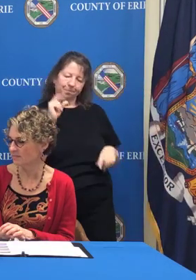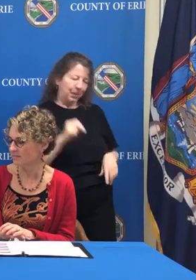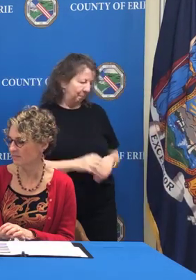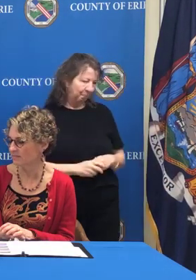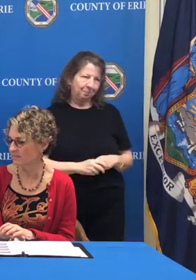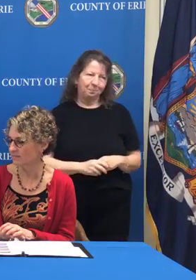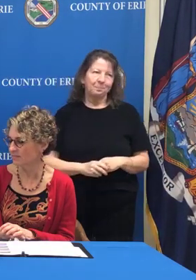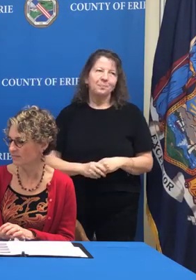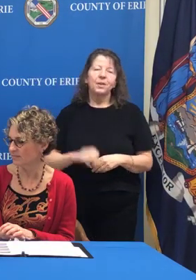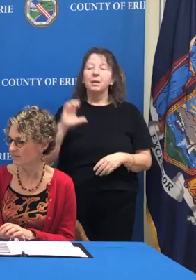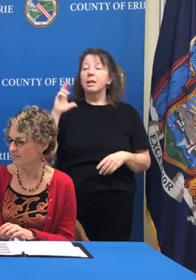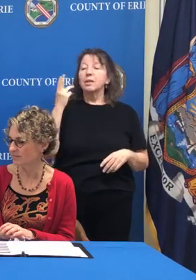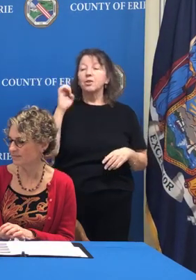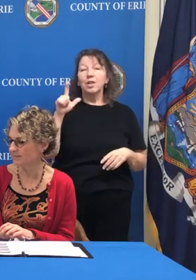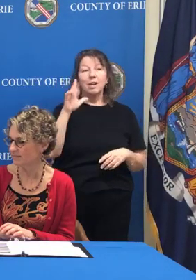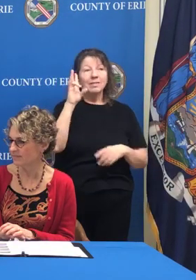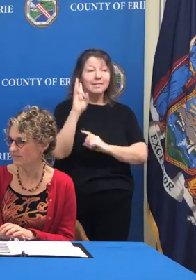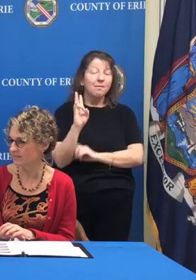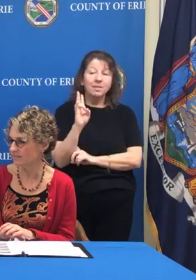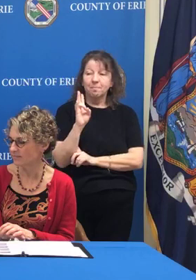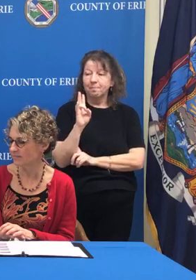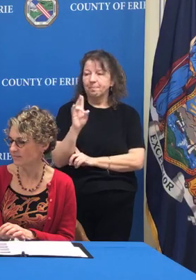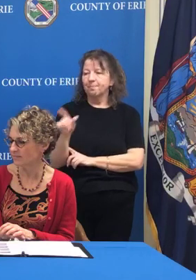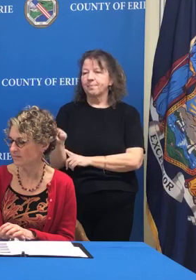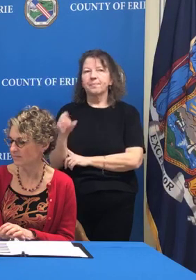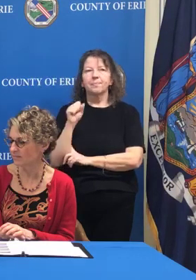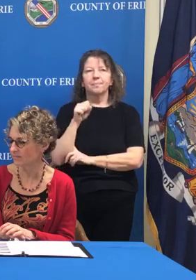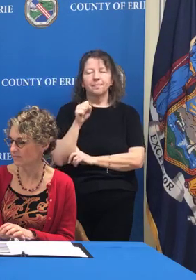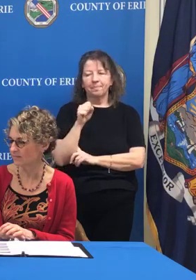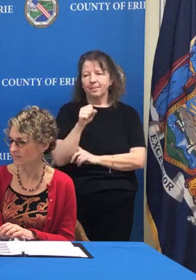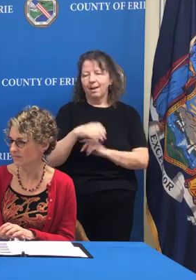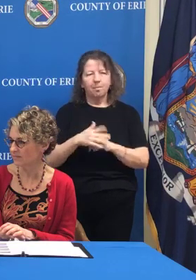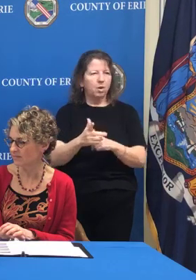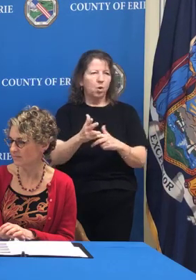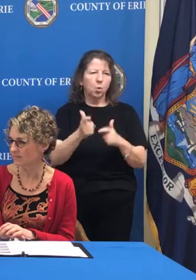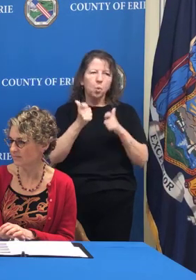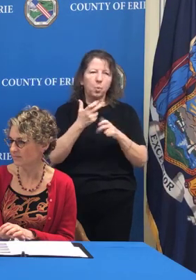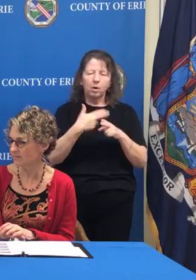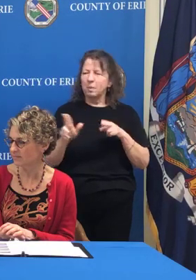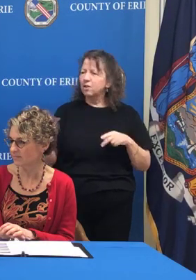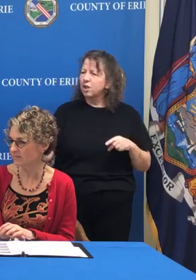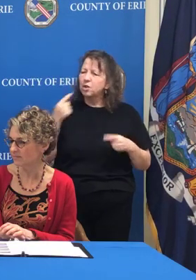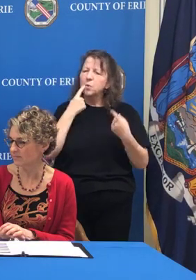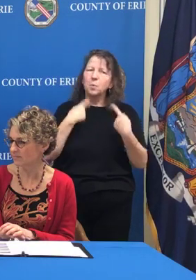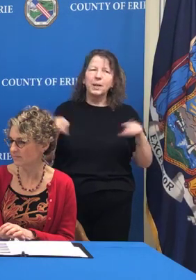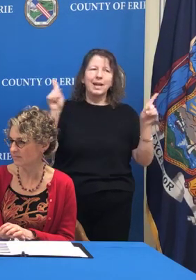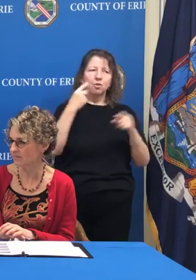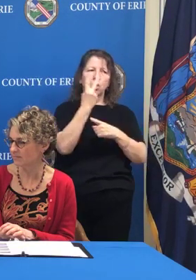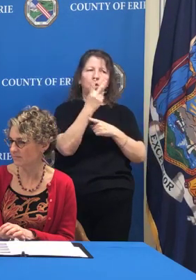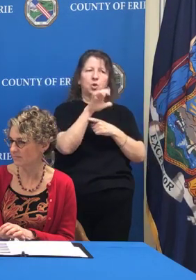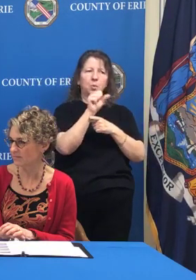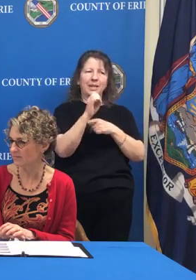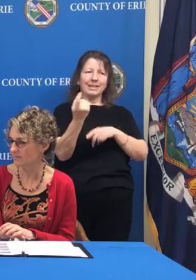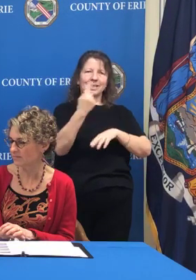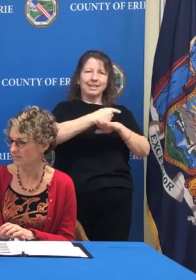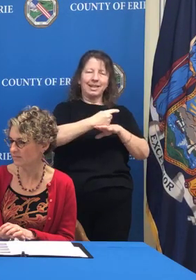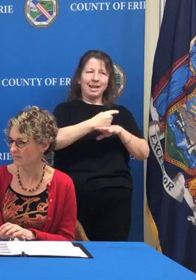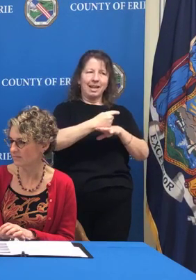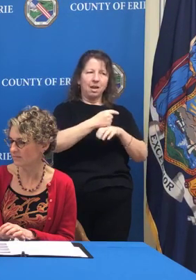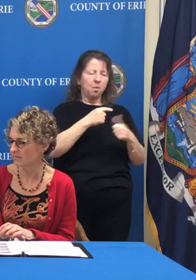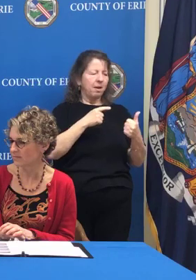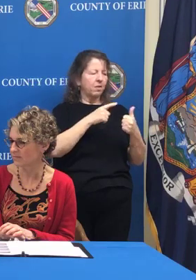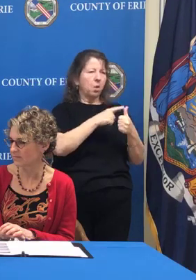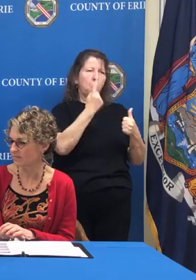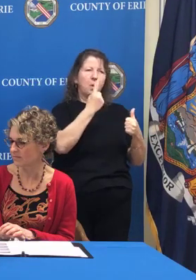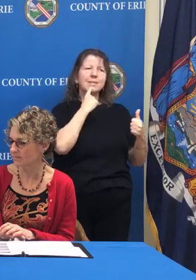Madison Carter, Channel 7. Yes. Quick question at the top. You announced that there were 2 cases today. We have one in Amherst. Do you